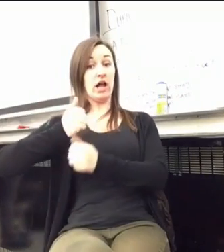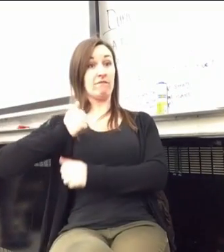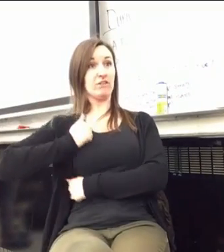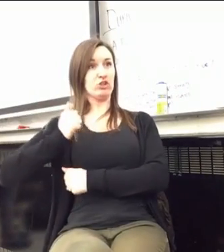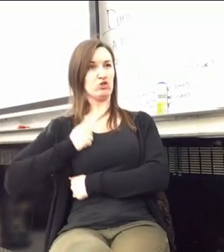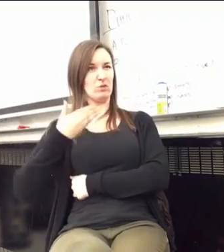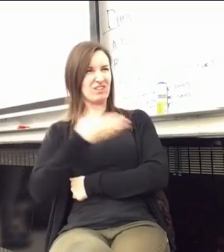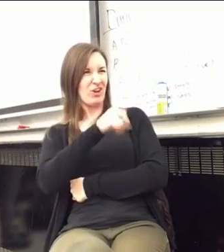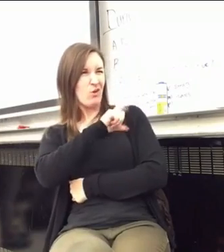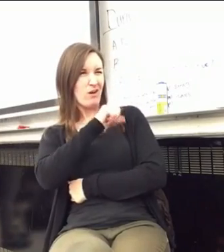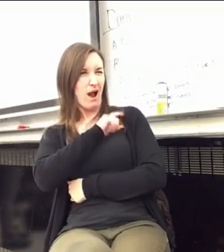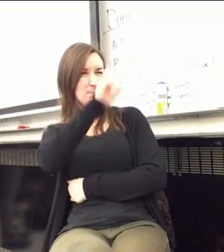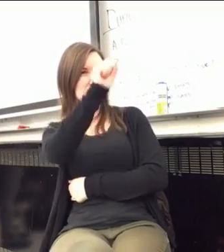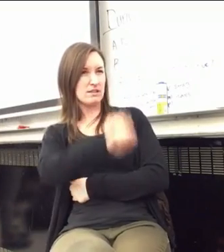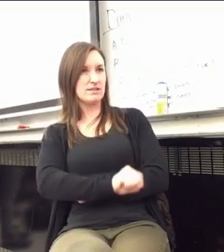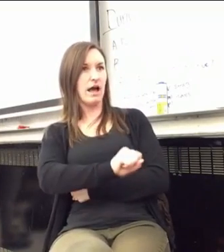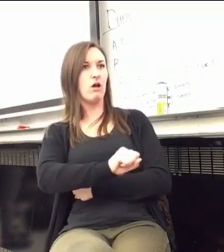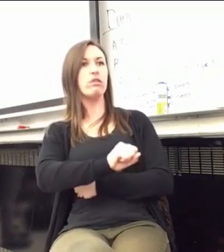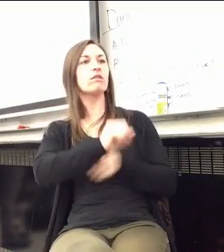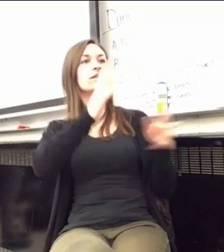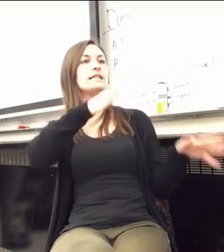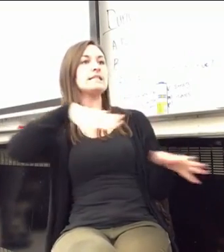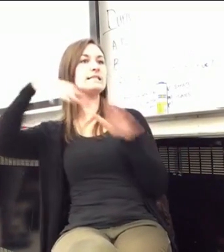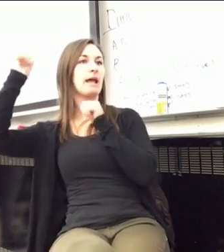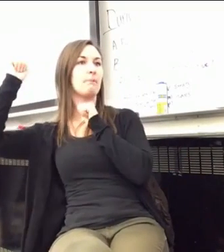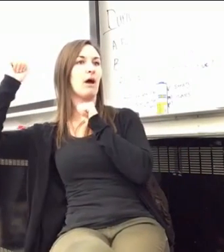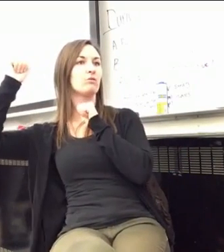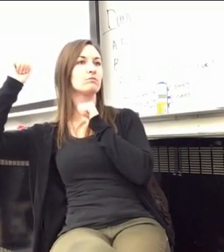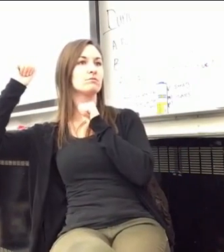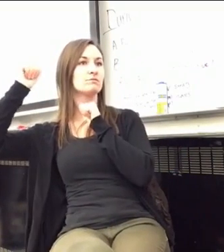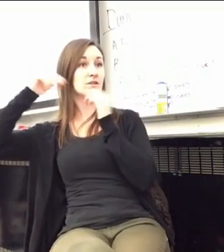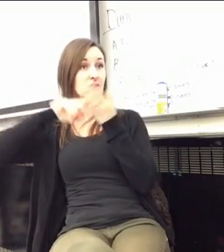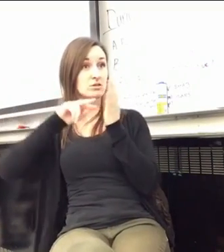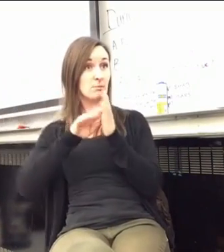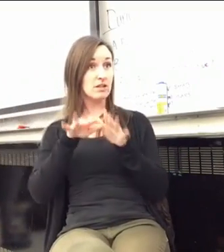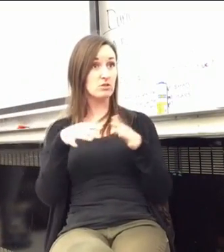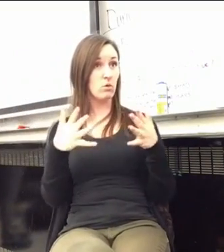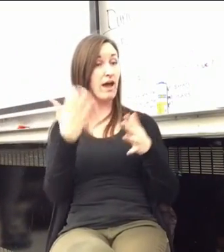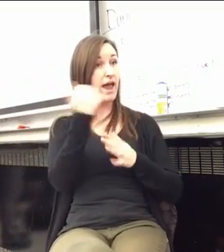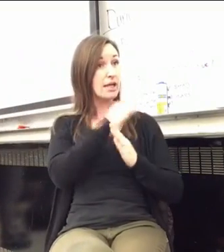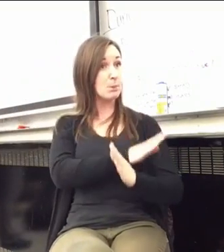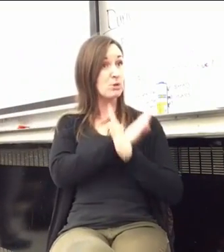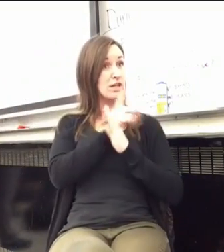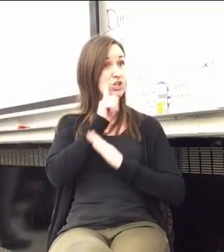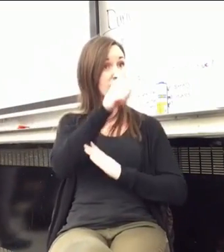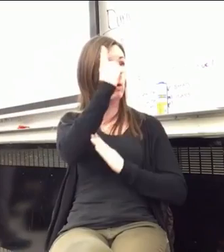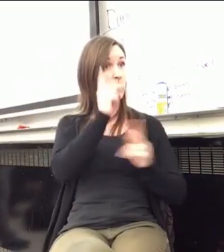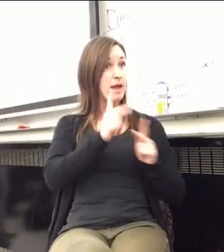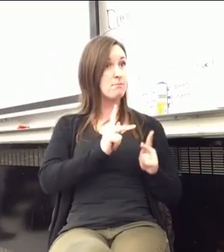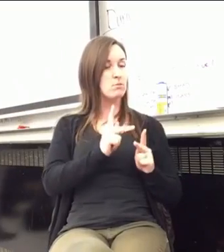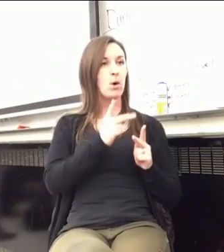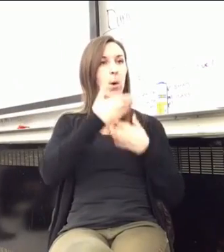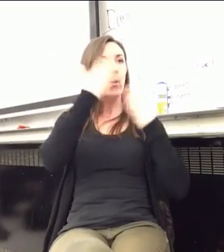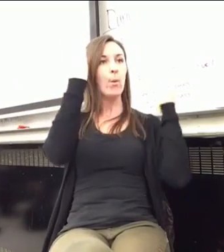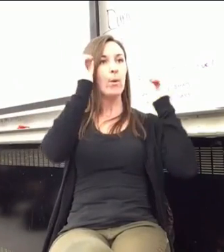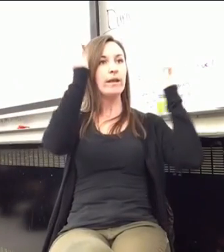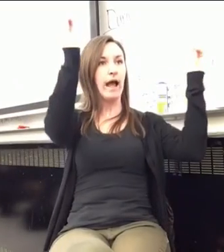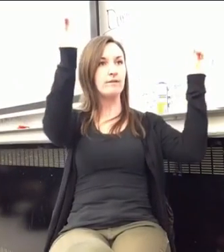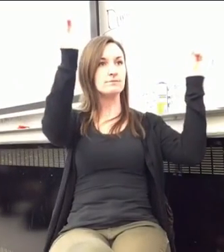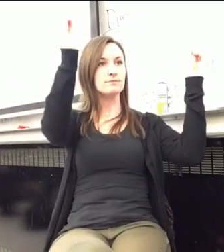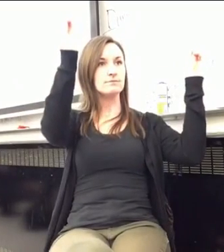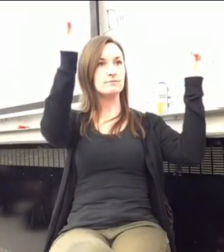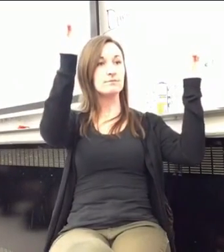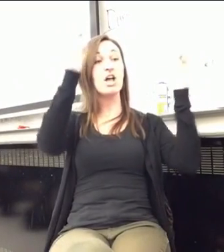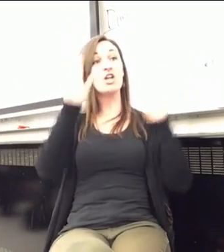South. What does that mean is going to happen to the South? Does the South have any protection for African Americans anymore? No. Nope. So what's going